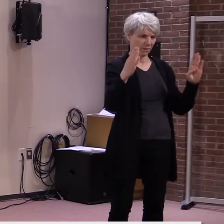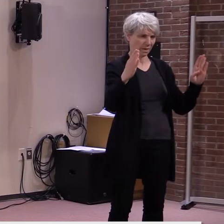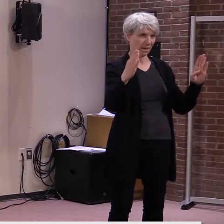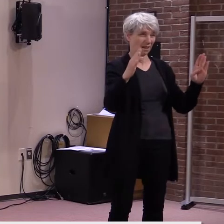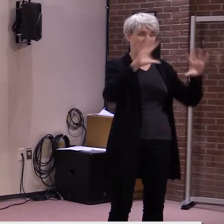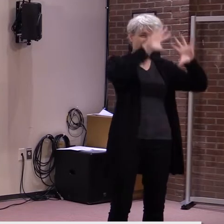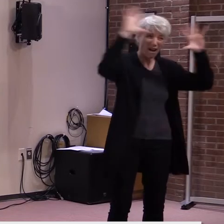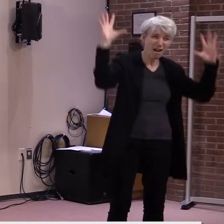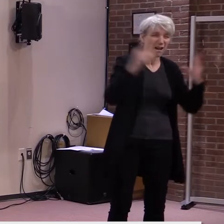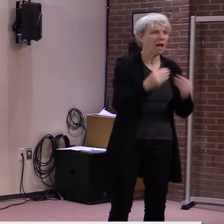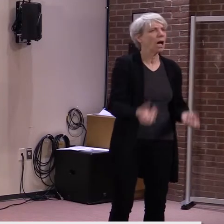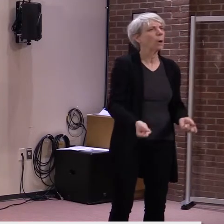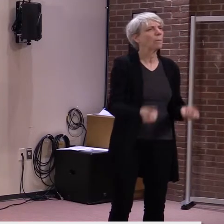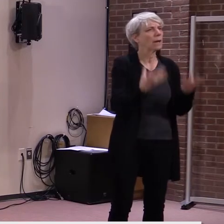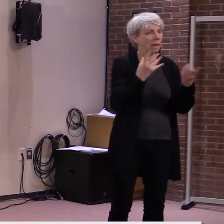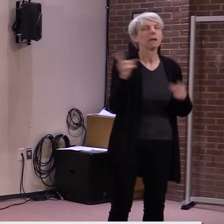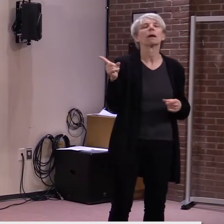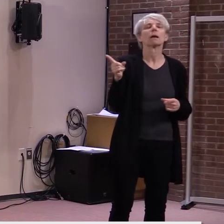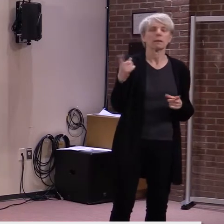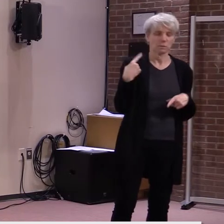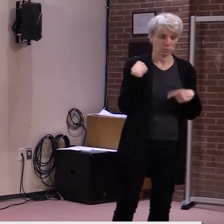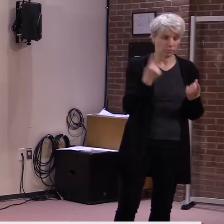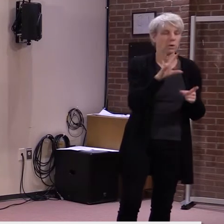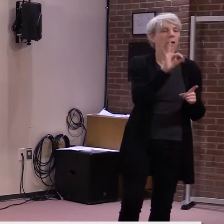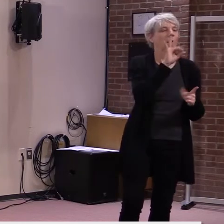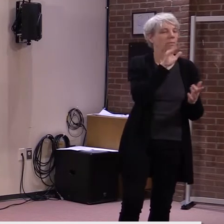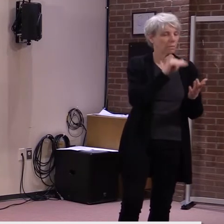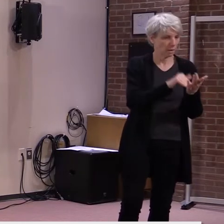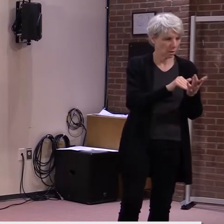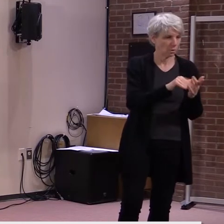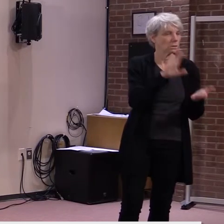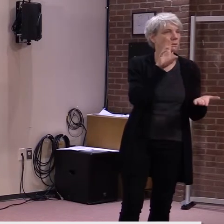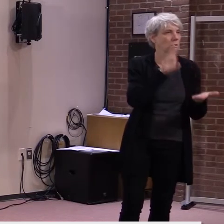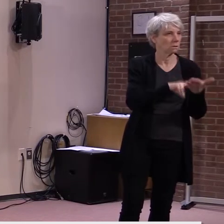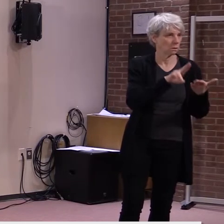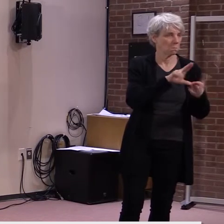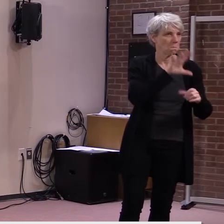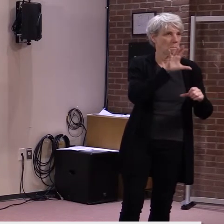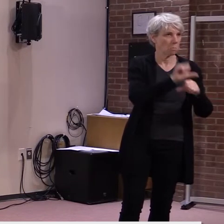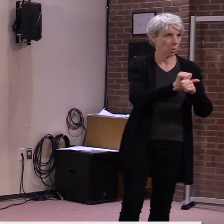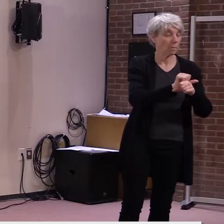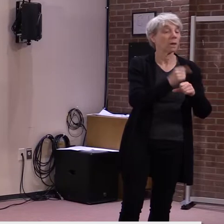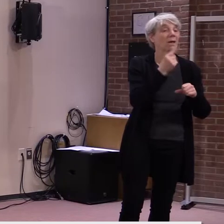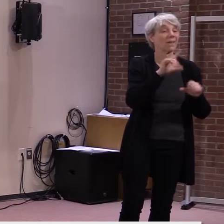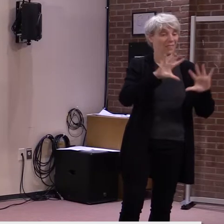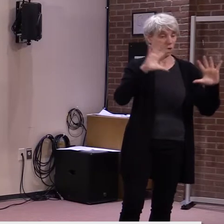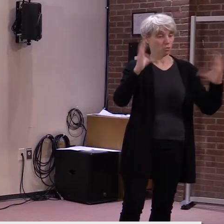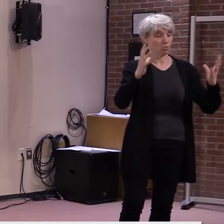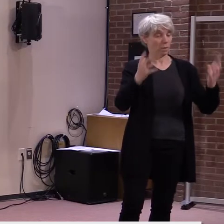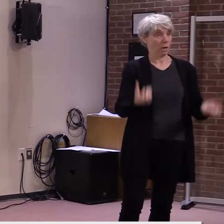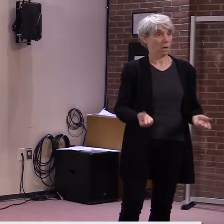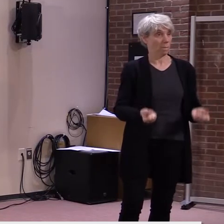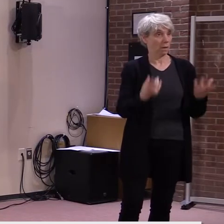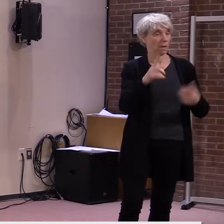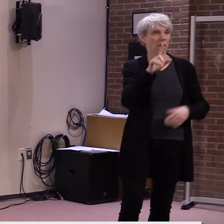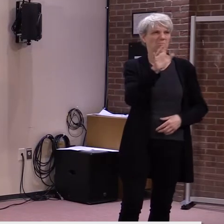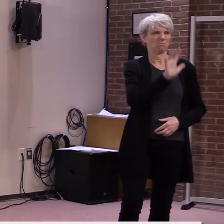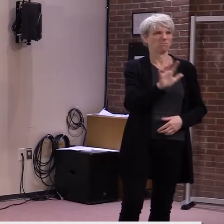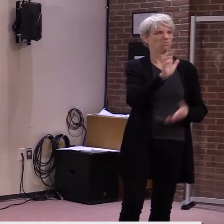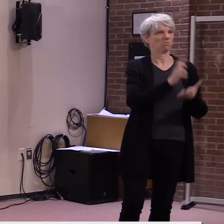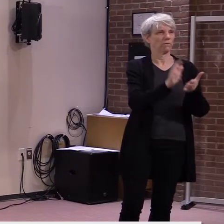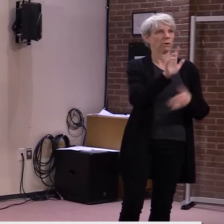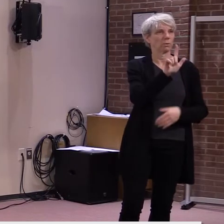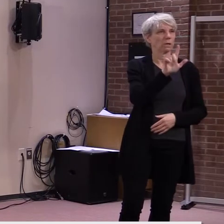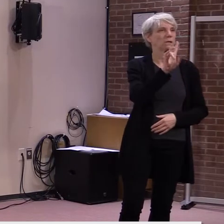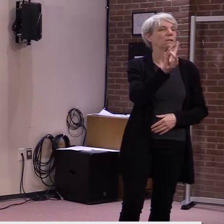the 12 to 15 year olds have made appointments. We have 27,000 that we're estimating in that